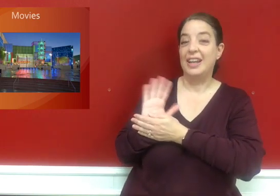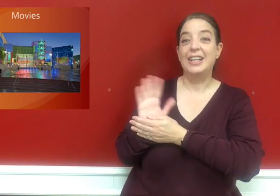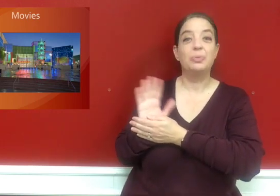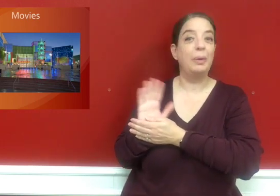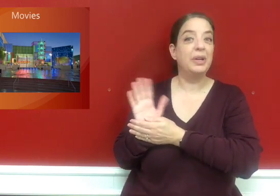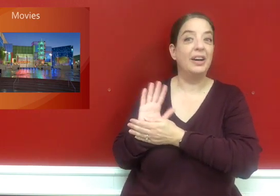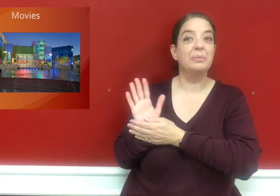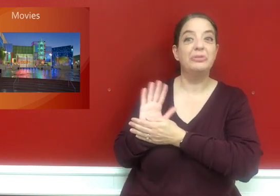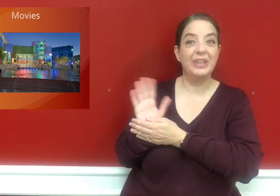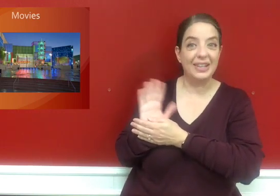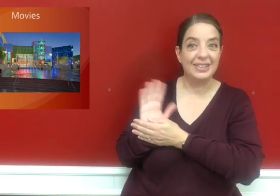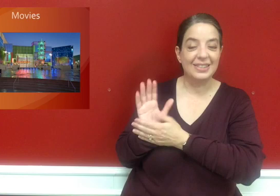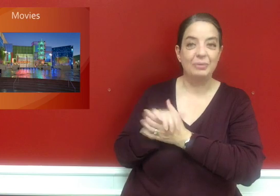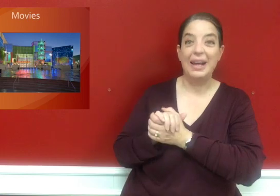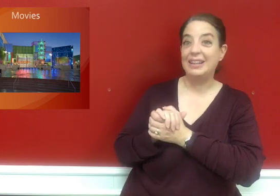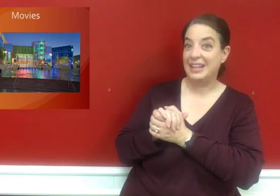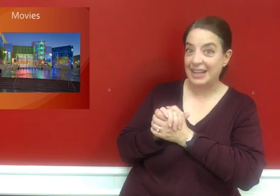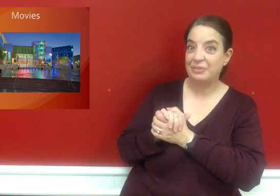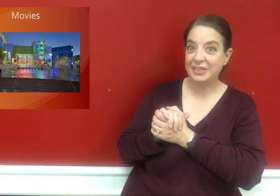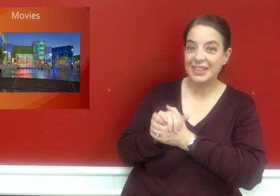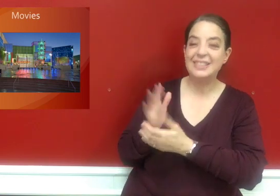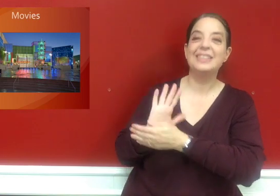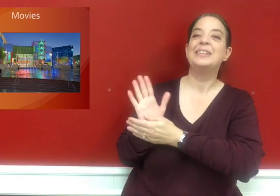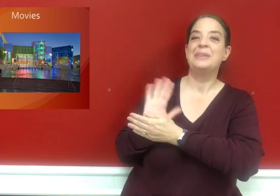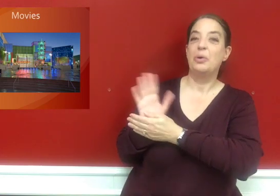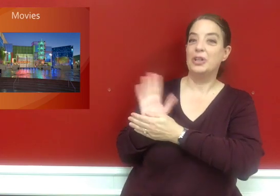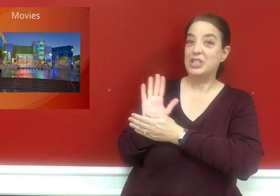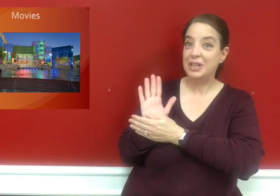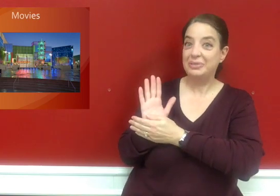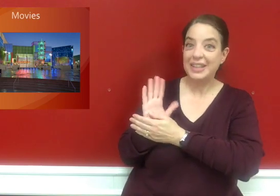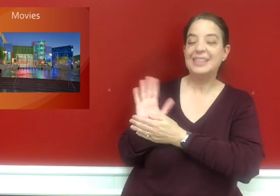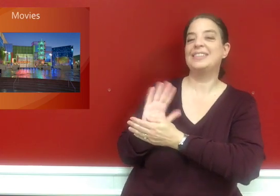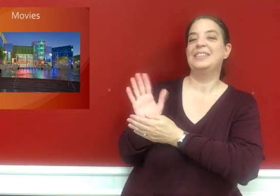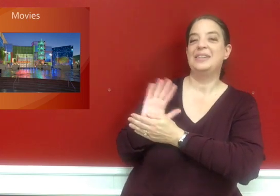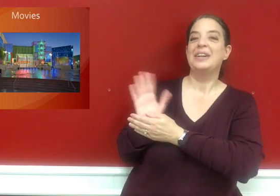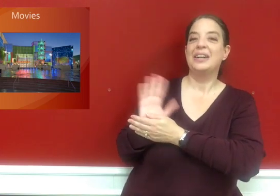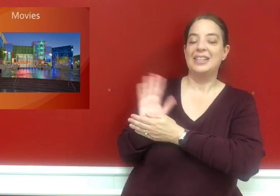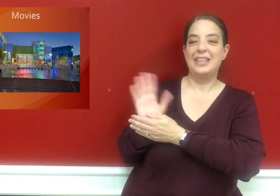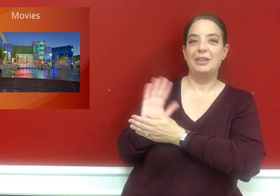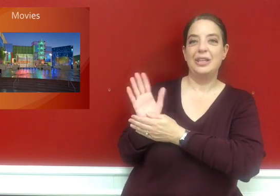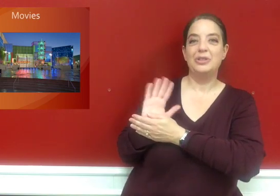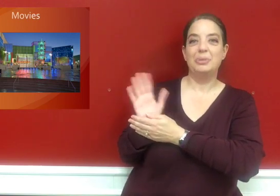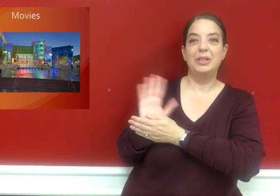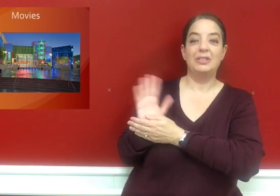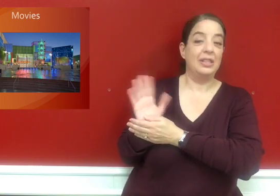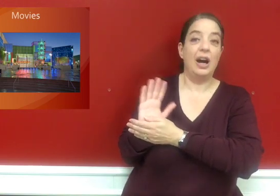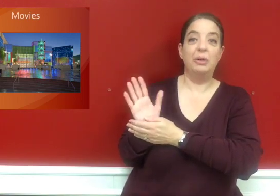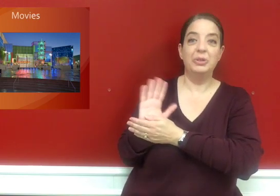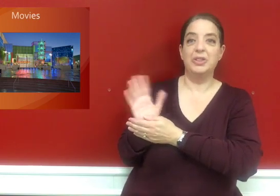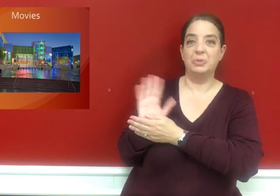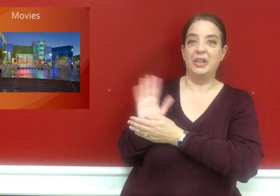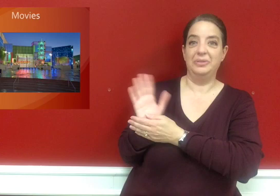that's why we call them flicks, right? Like Netflix or chick flicks, because they used to be, all movies were called